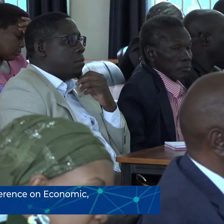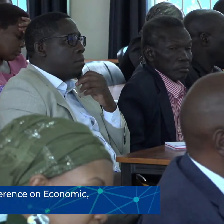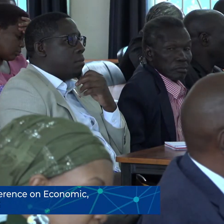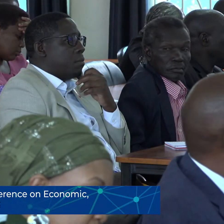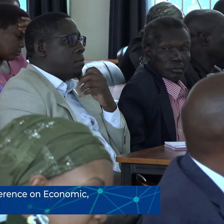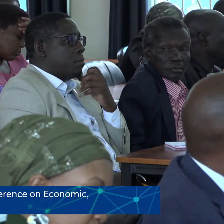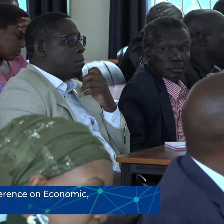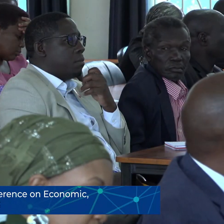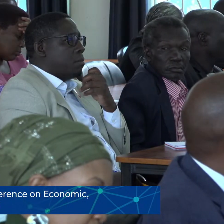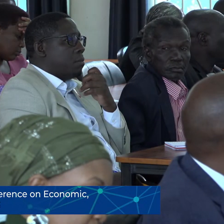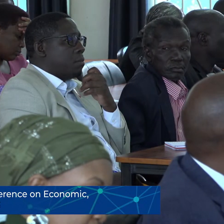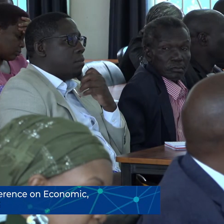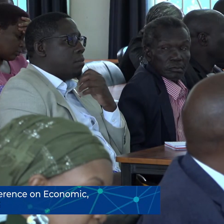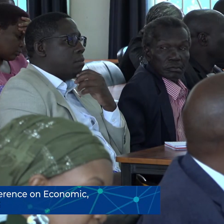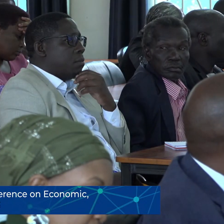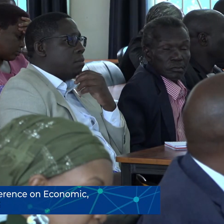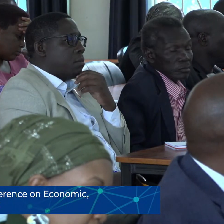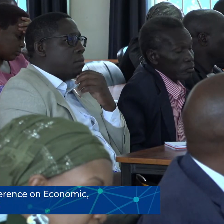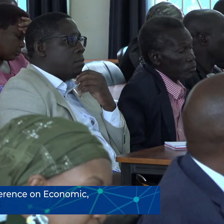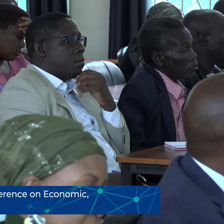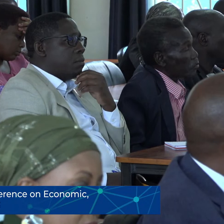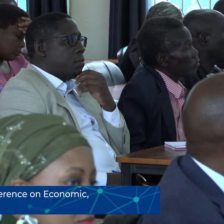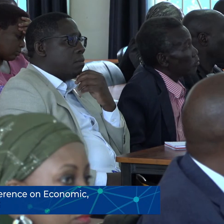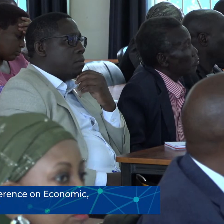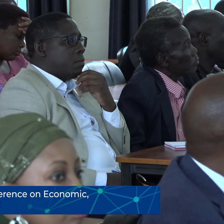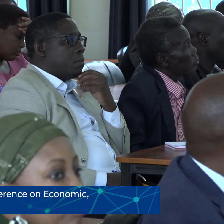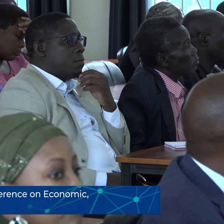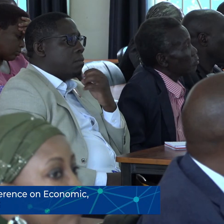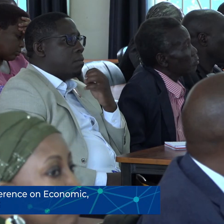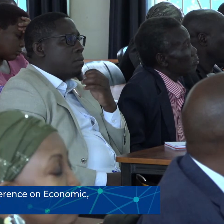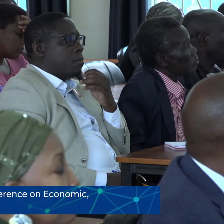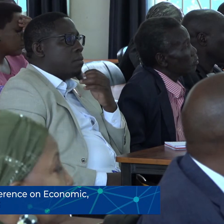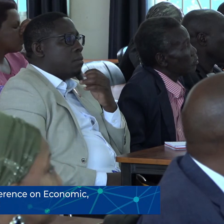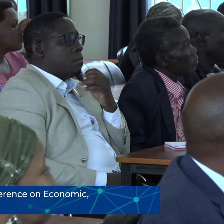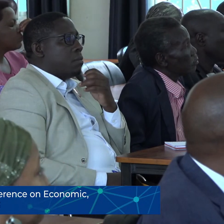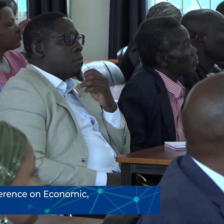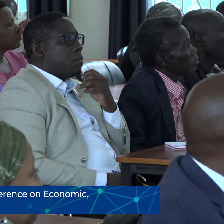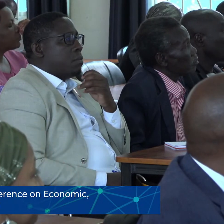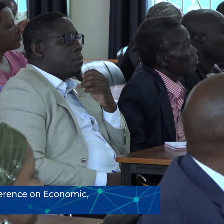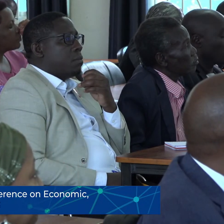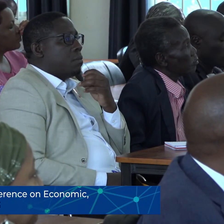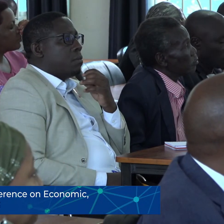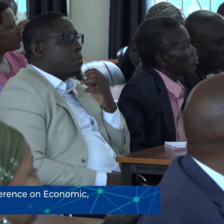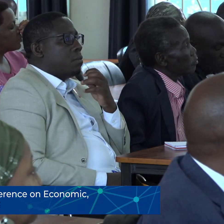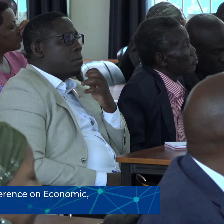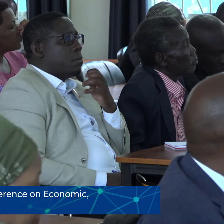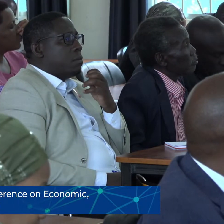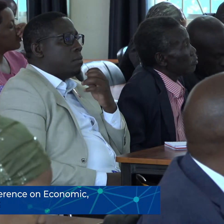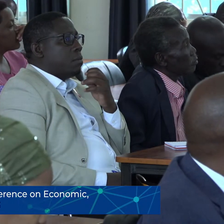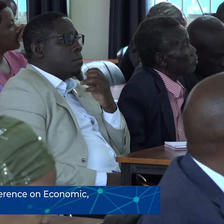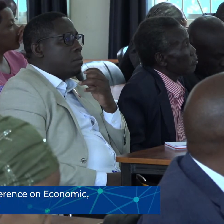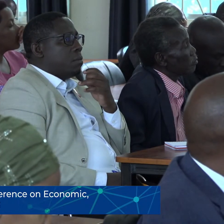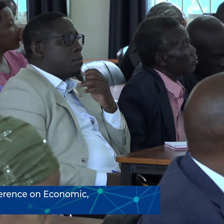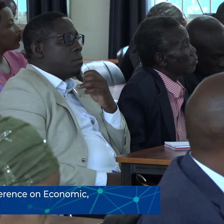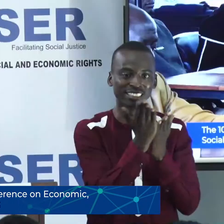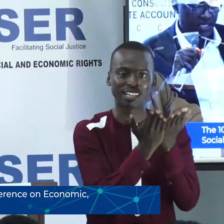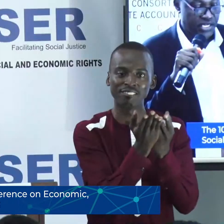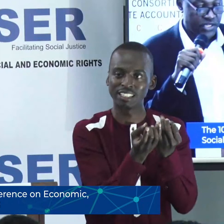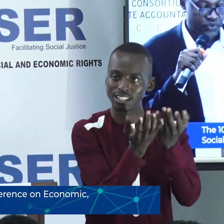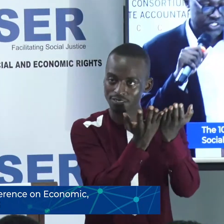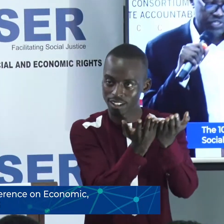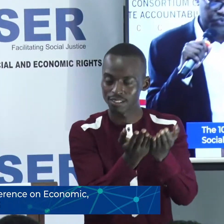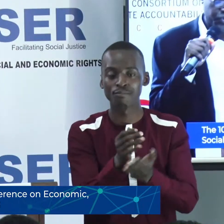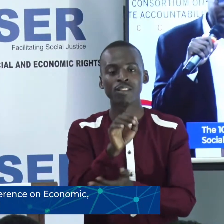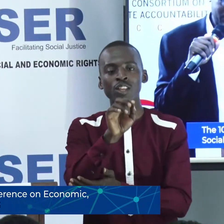2016, we focused on the subject of business and human rights. In 2017, we looked at local government and service delivery.